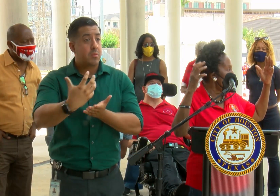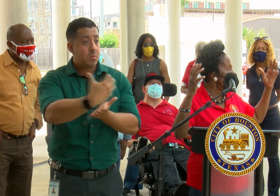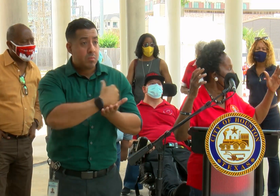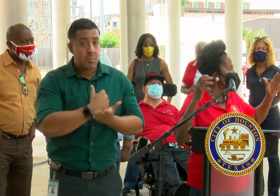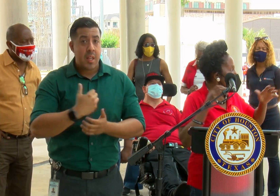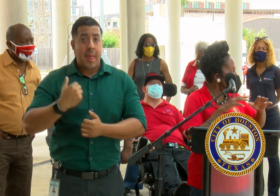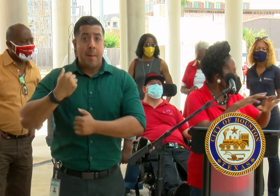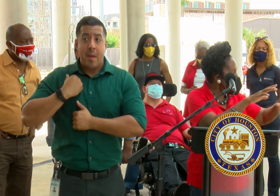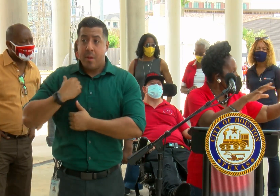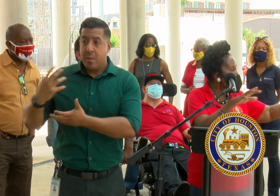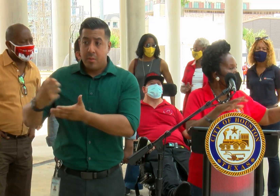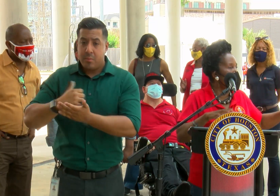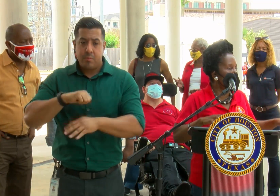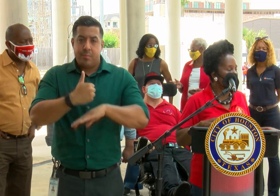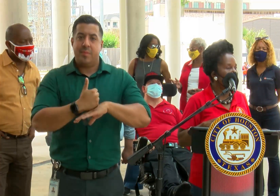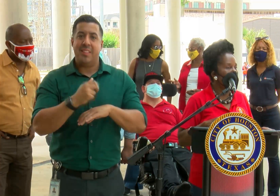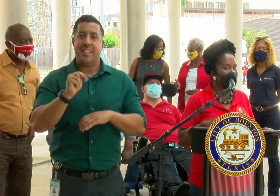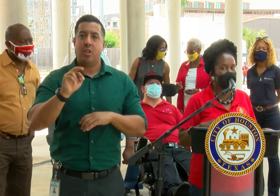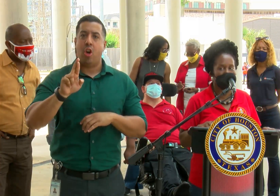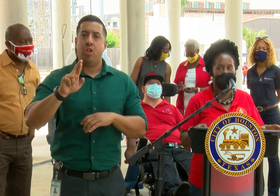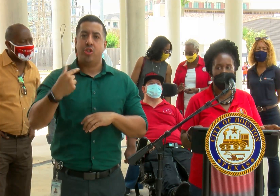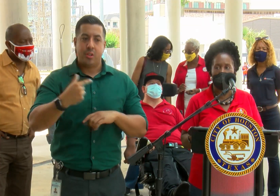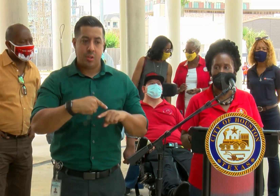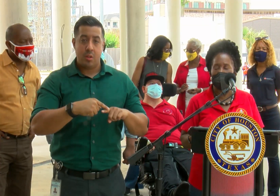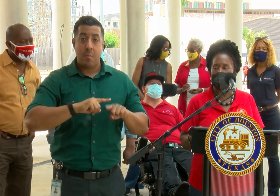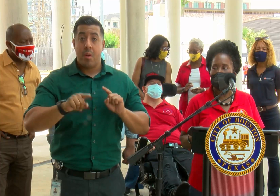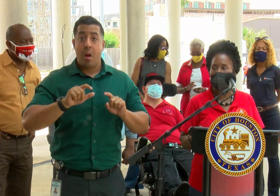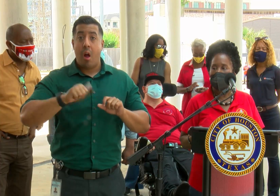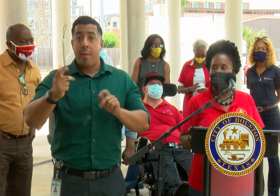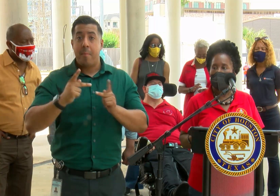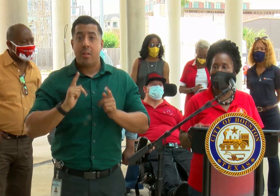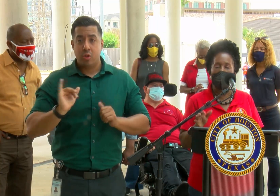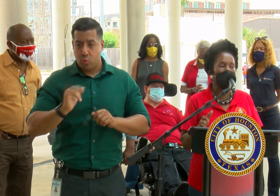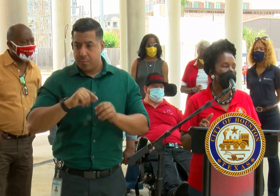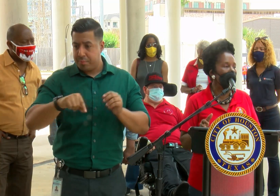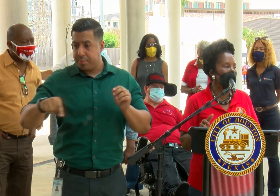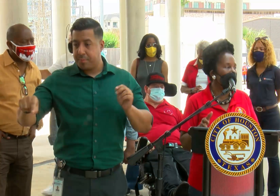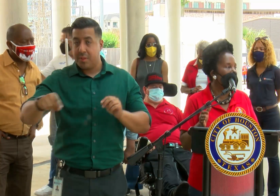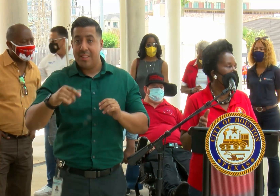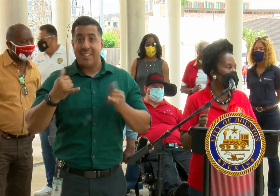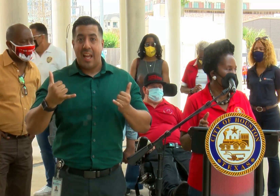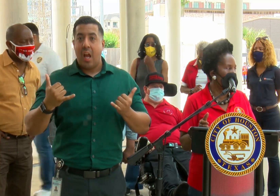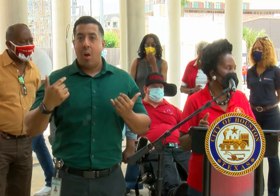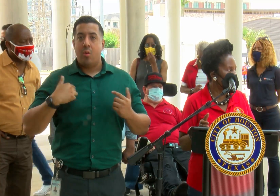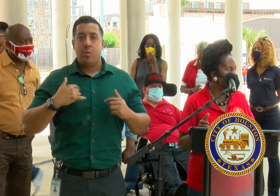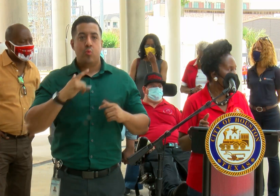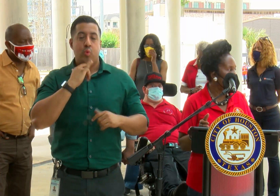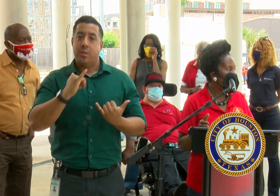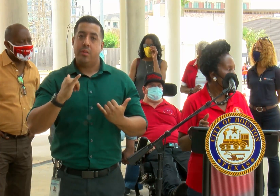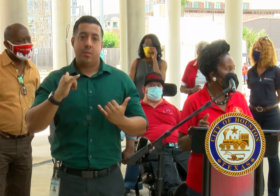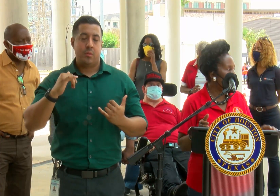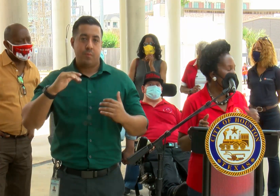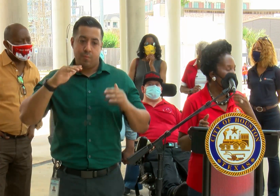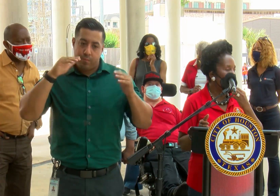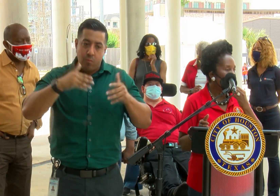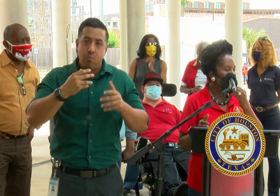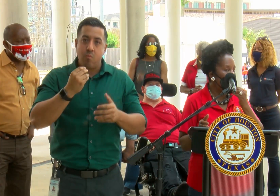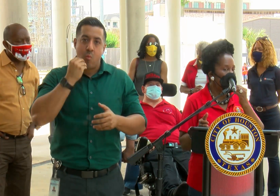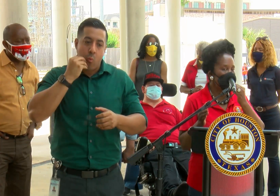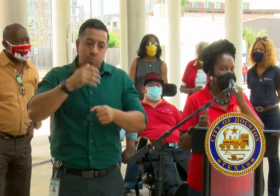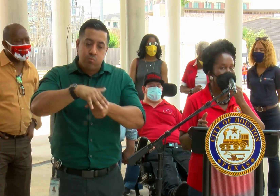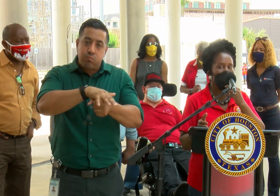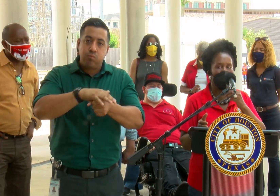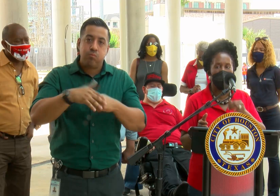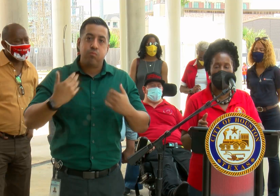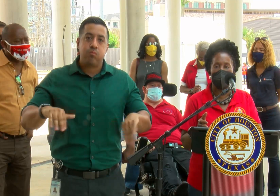and we did NRG, but then there were a lot of other places that we were going. But now we're on that home stretch where we